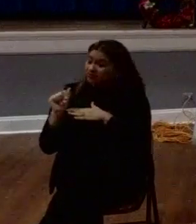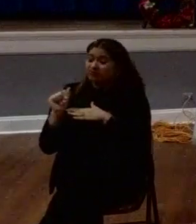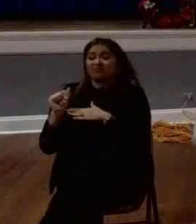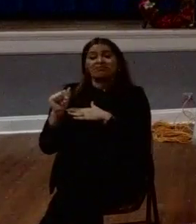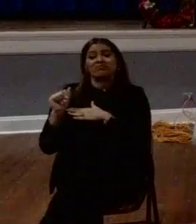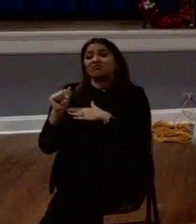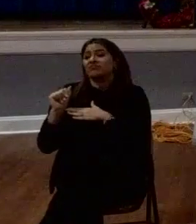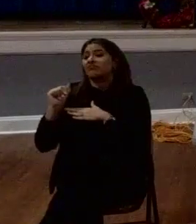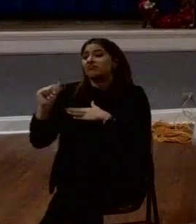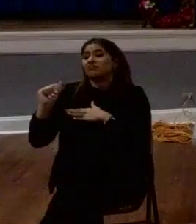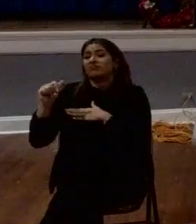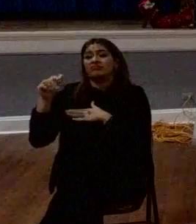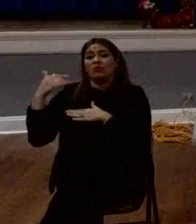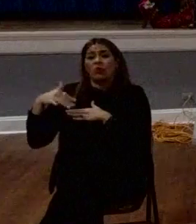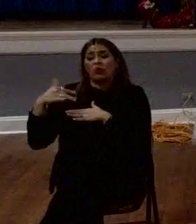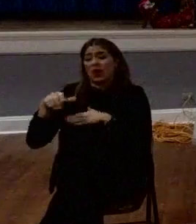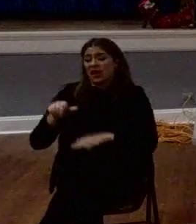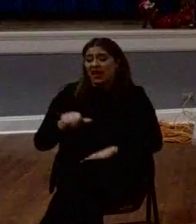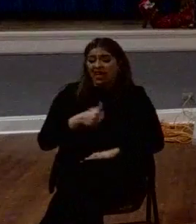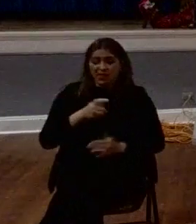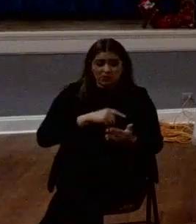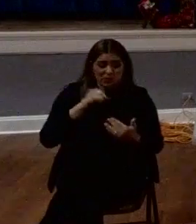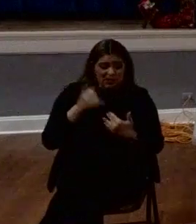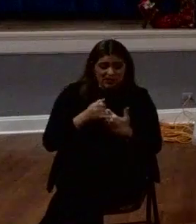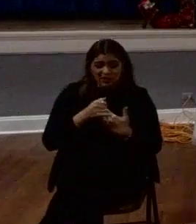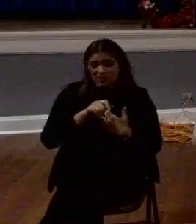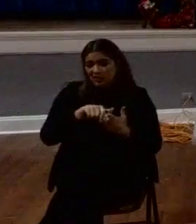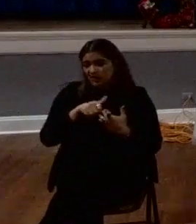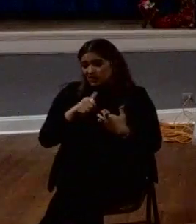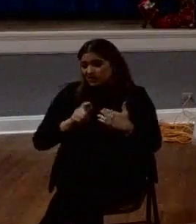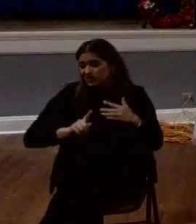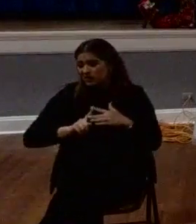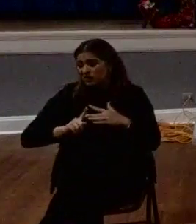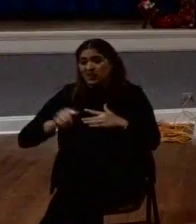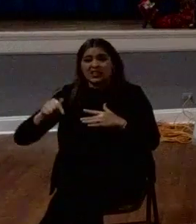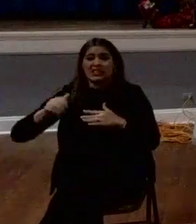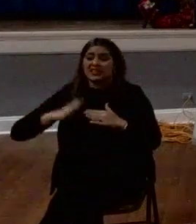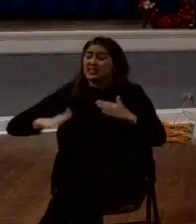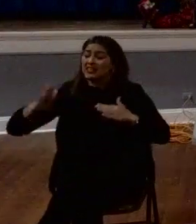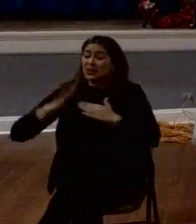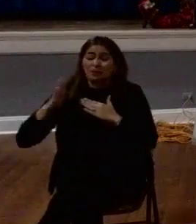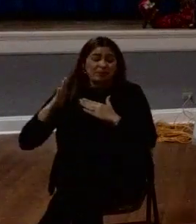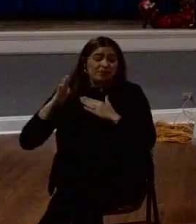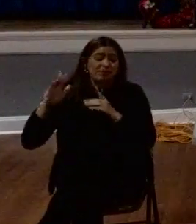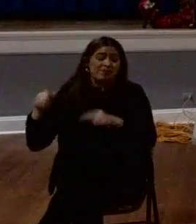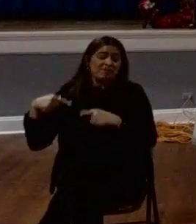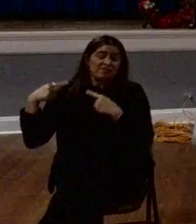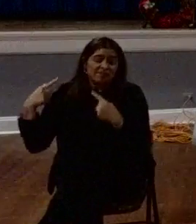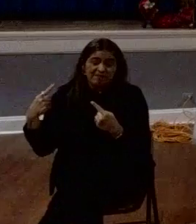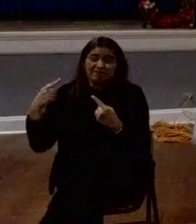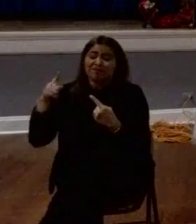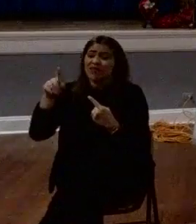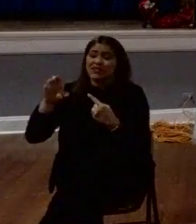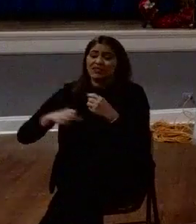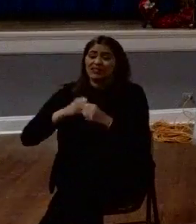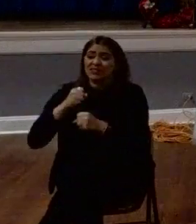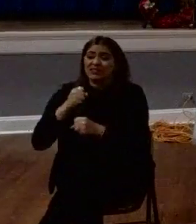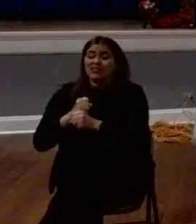one of the better projects to come to the east side in 100 years. I really do. It's great. And